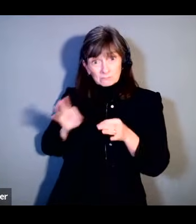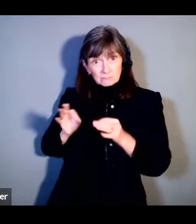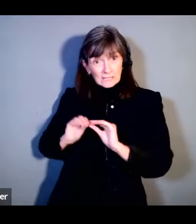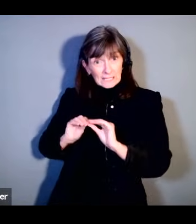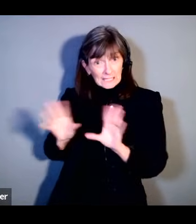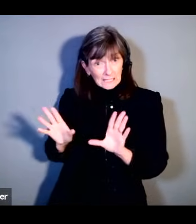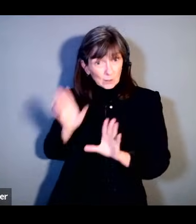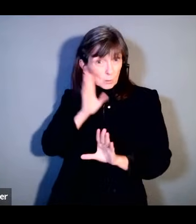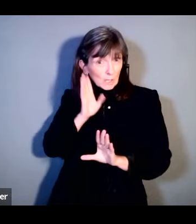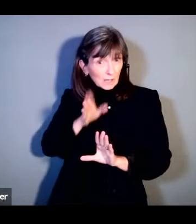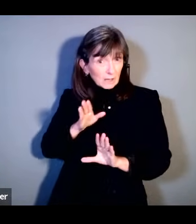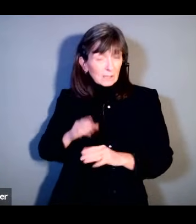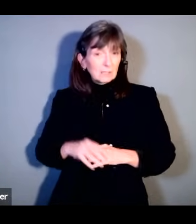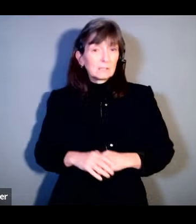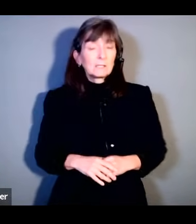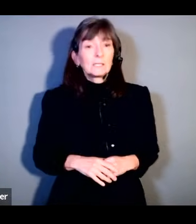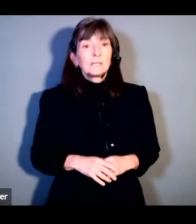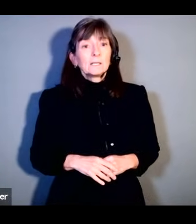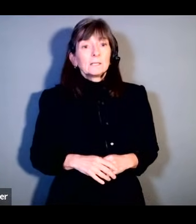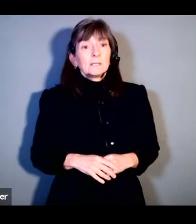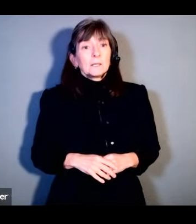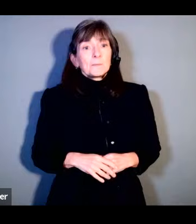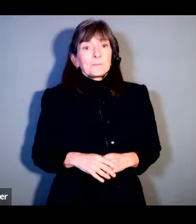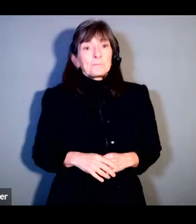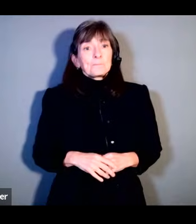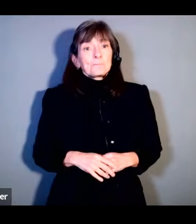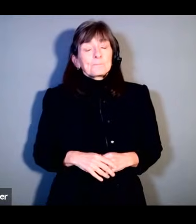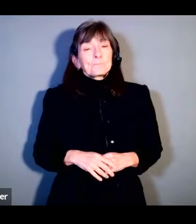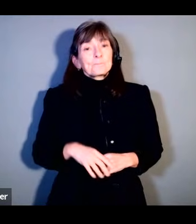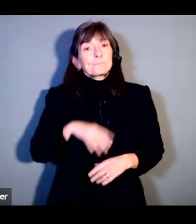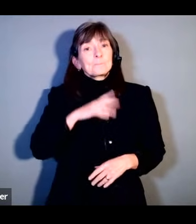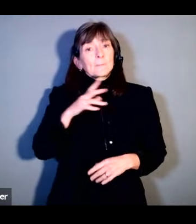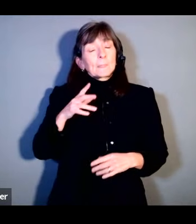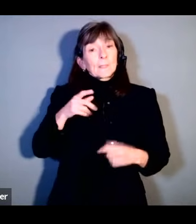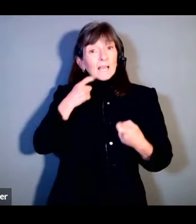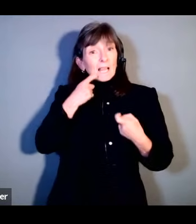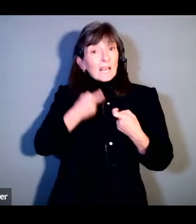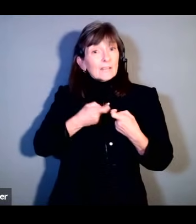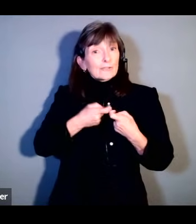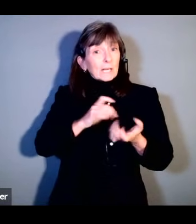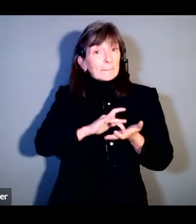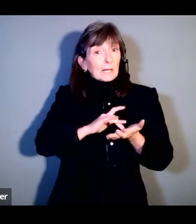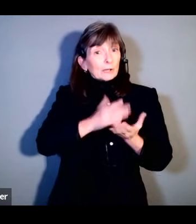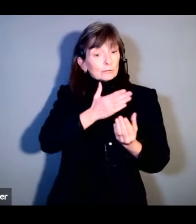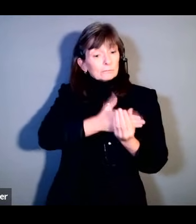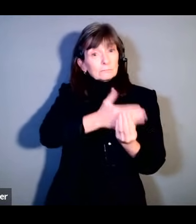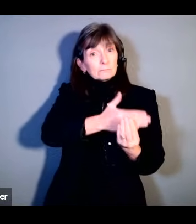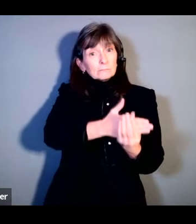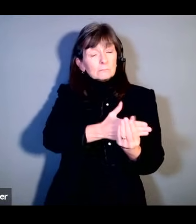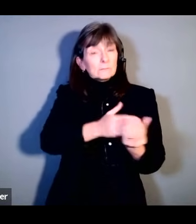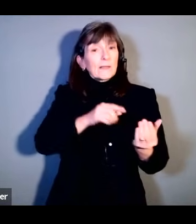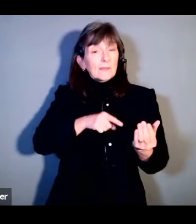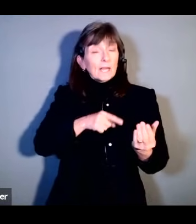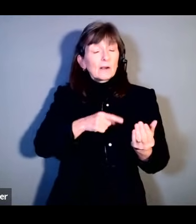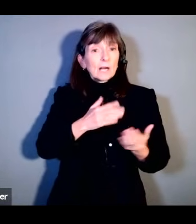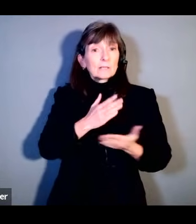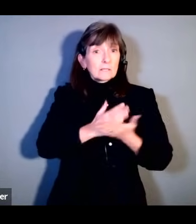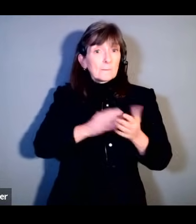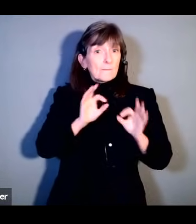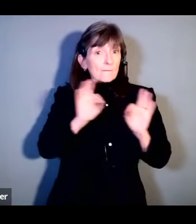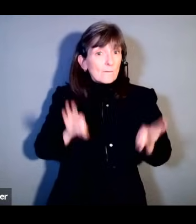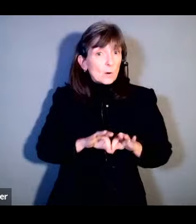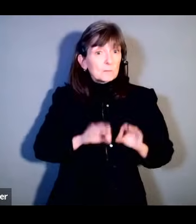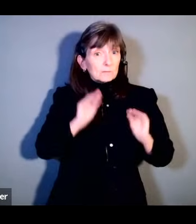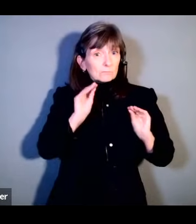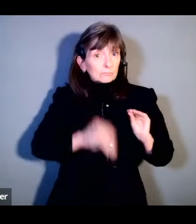are, there are in the electronic medical record, there are ways that can happen, and there are forms that can be completed,